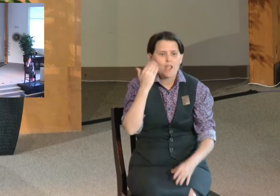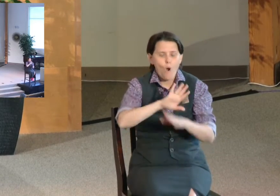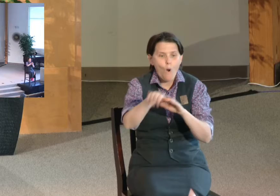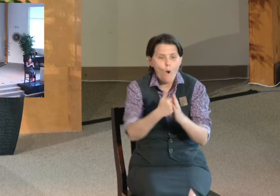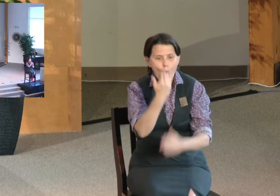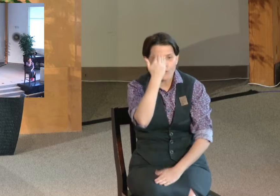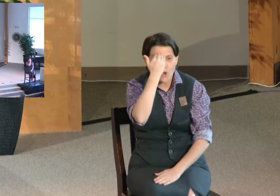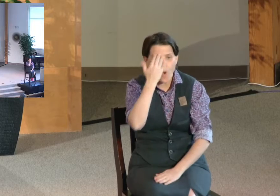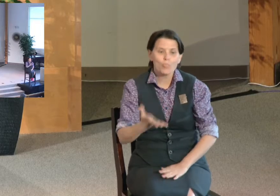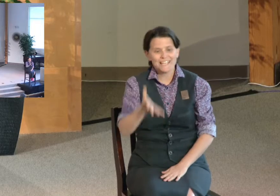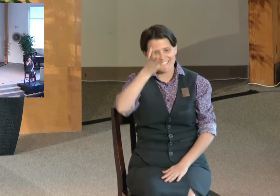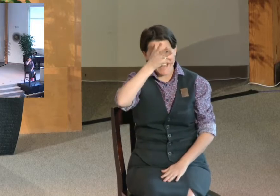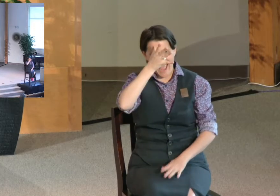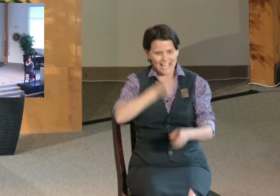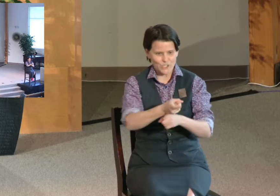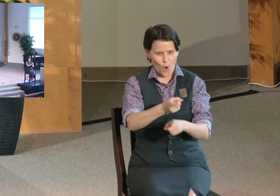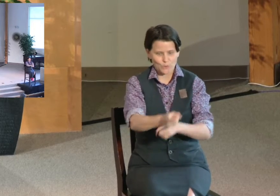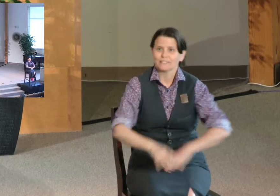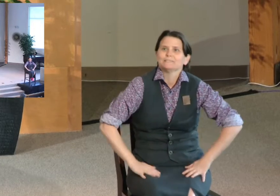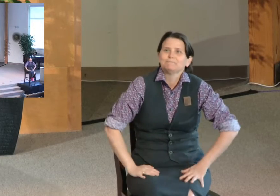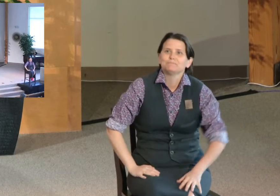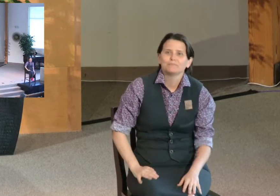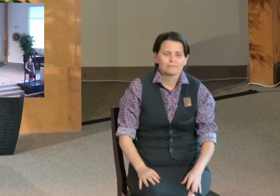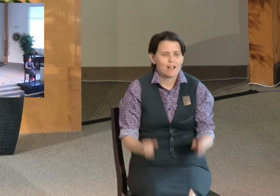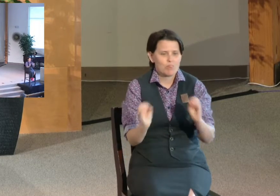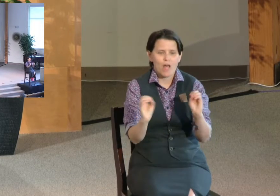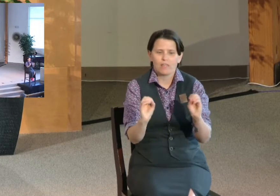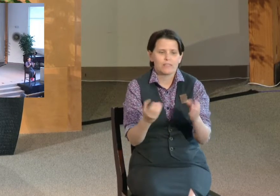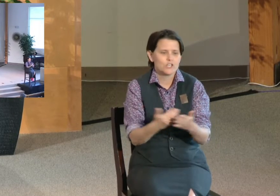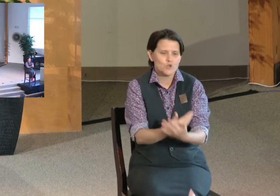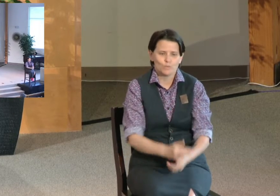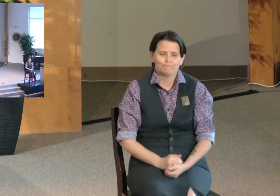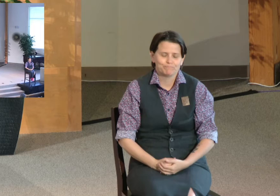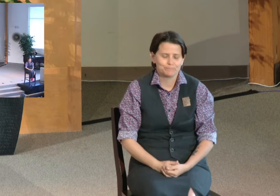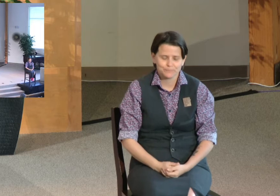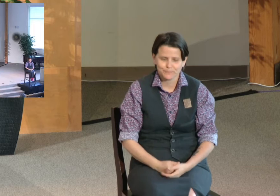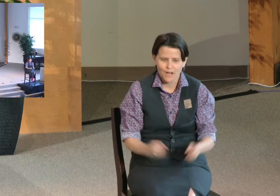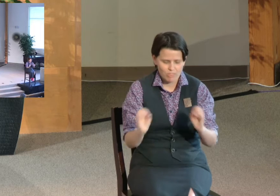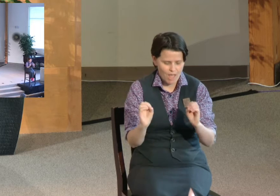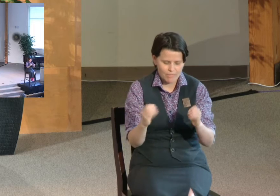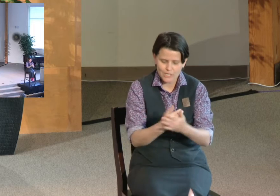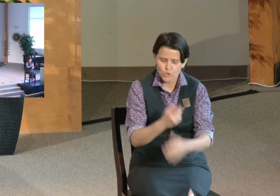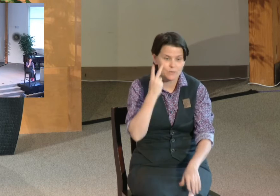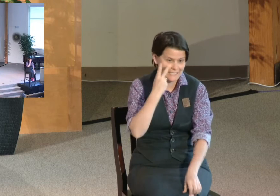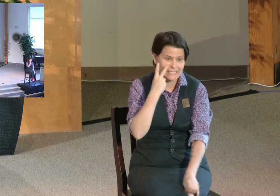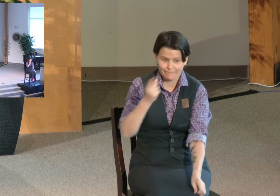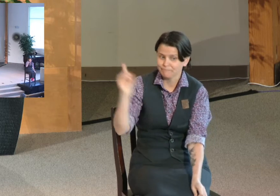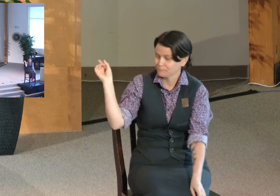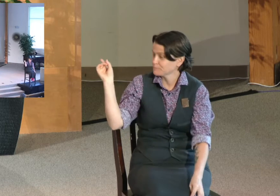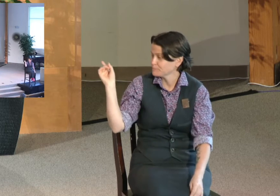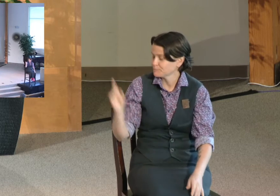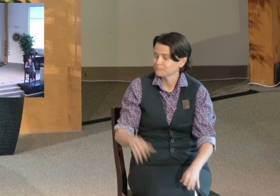new. Nothing new. As you can see from that, why can't you hear a pterodactyl use the